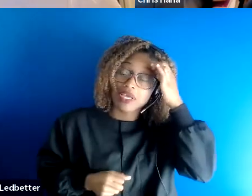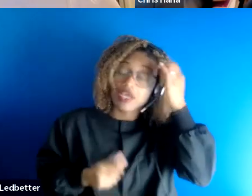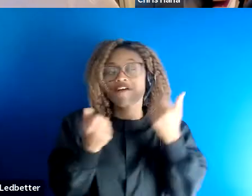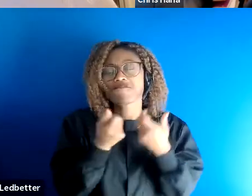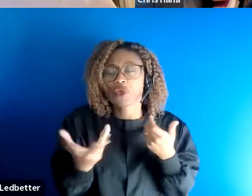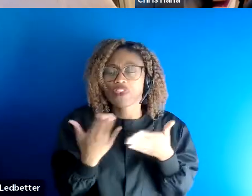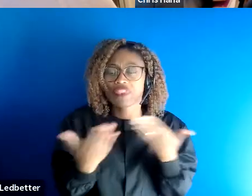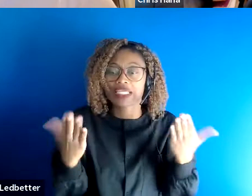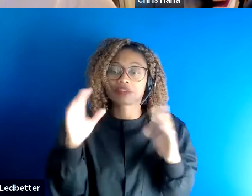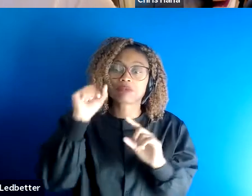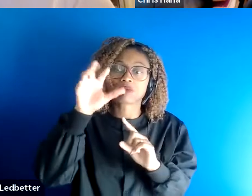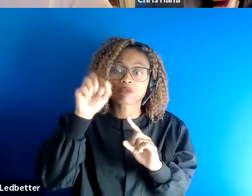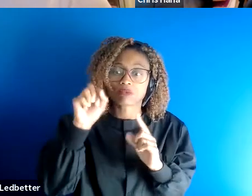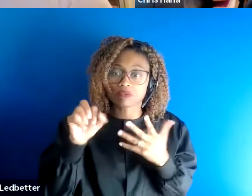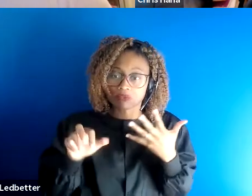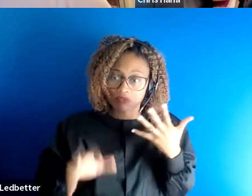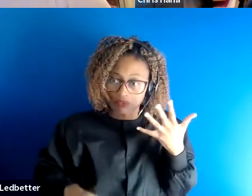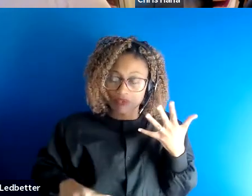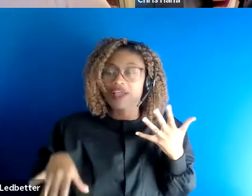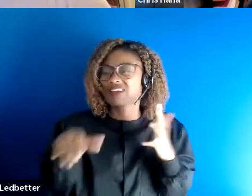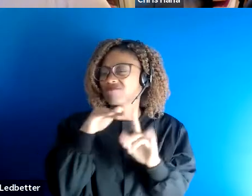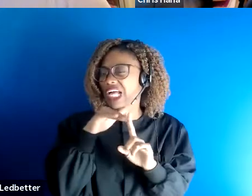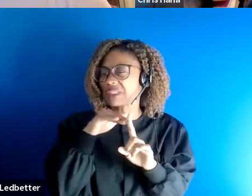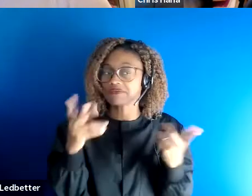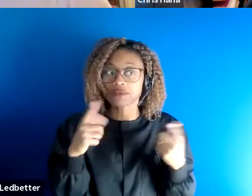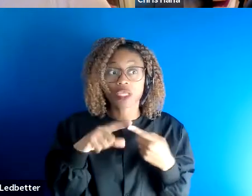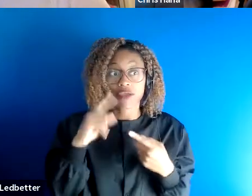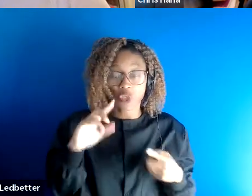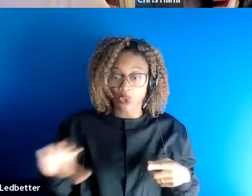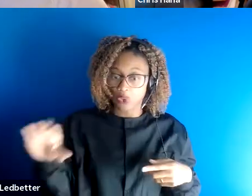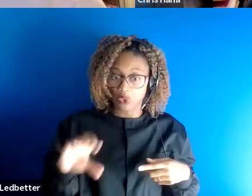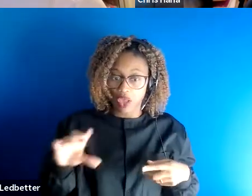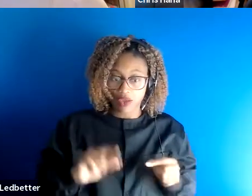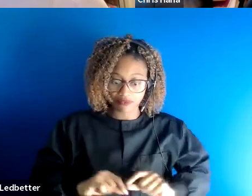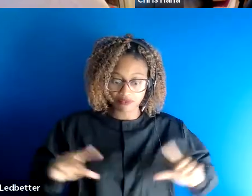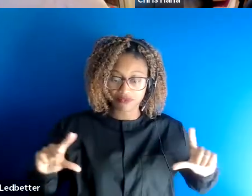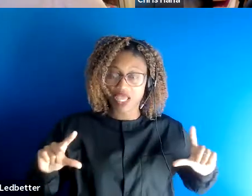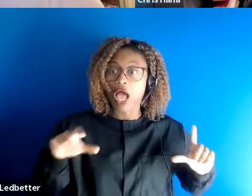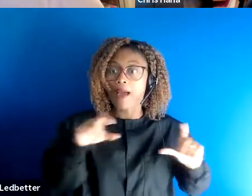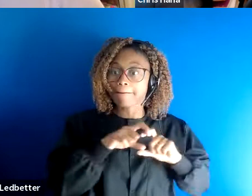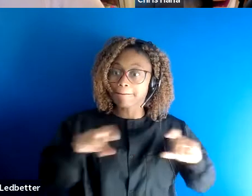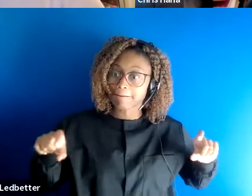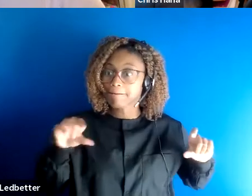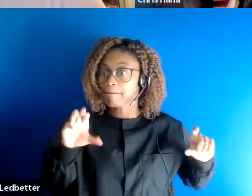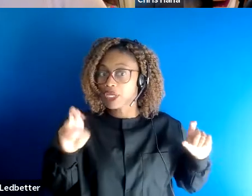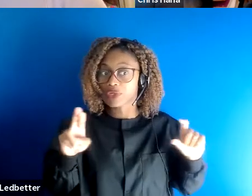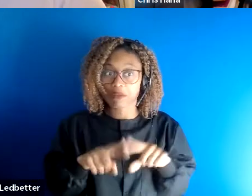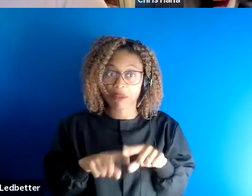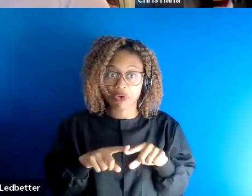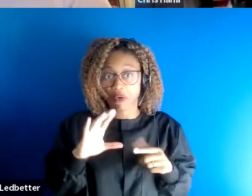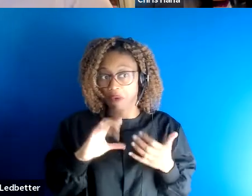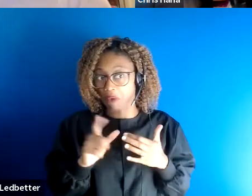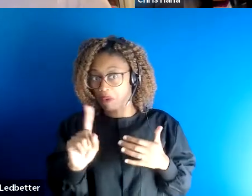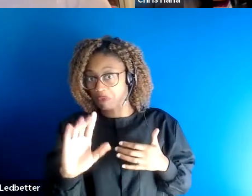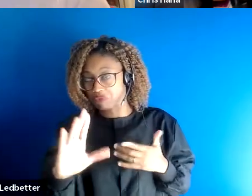started. First, when you scroll over the screen, a menu bar pops up. Depending on what device you are on, you can find the